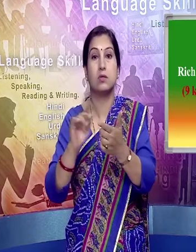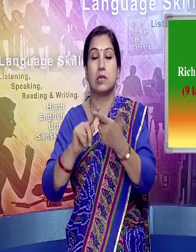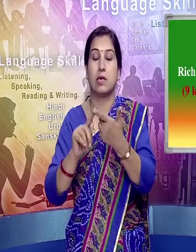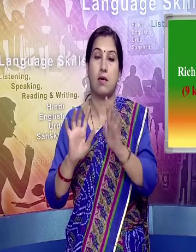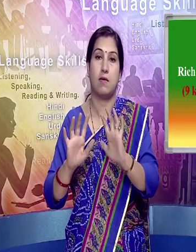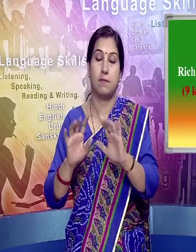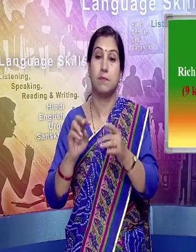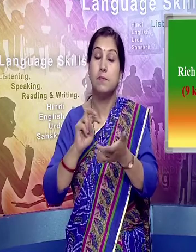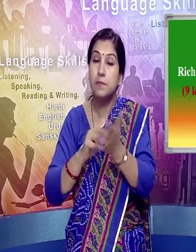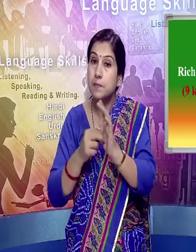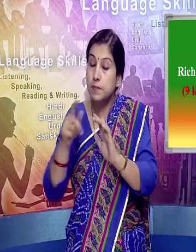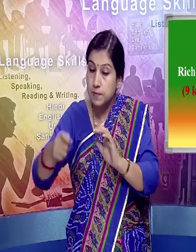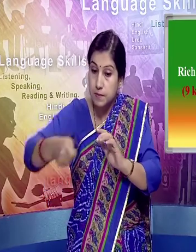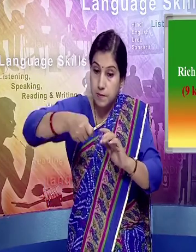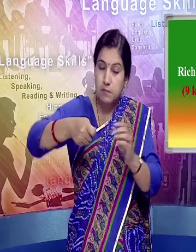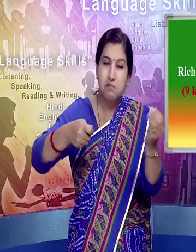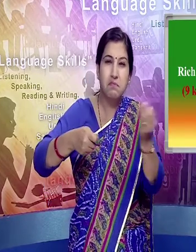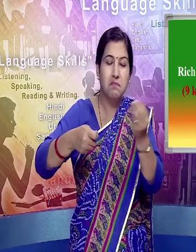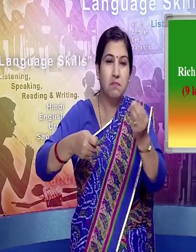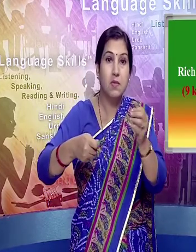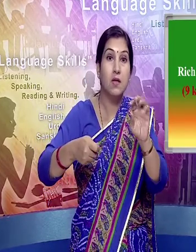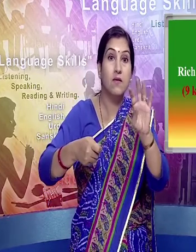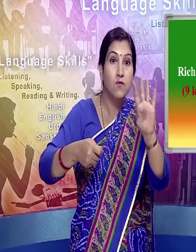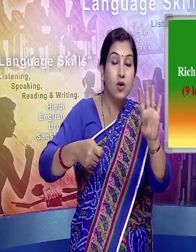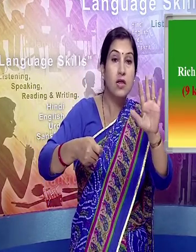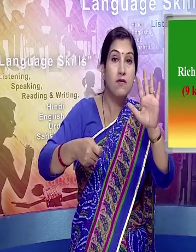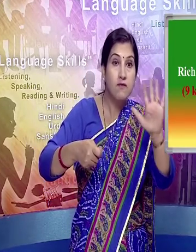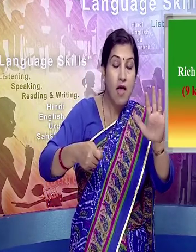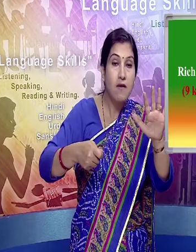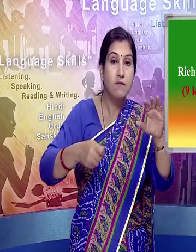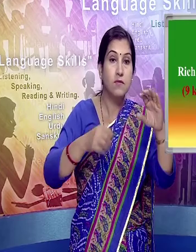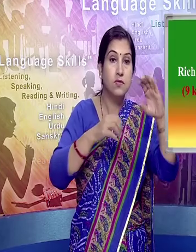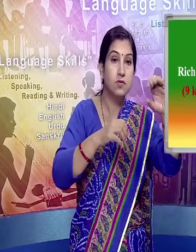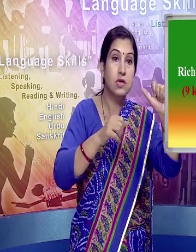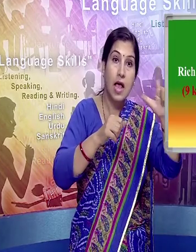that will give you approximately 45 calories.